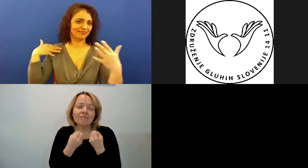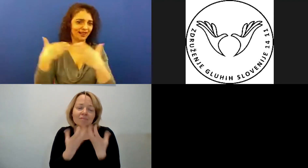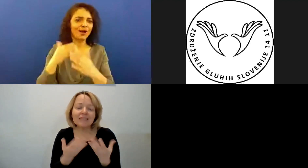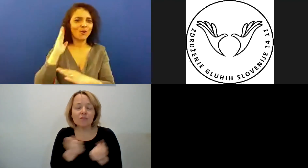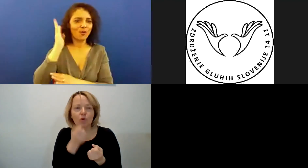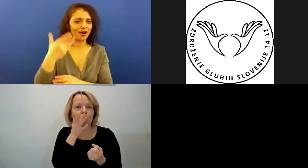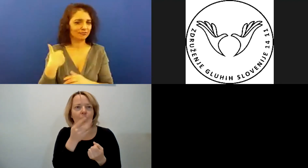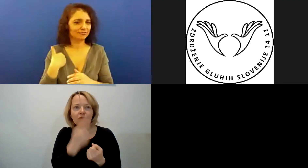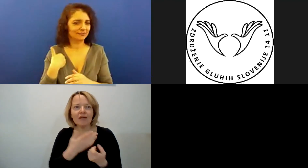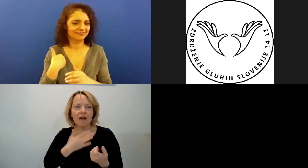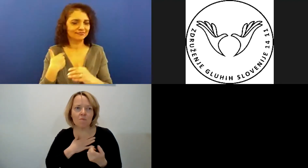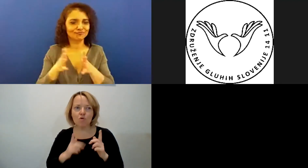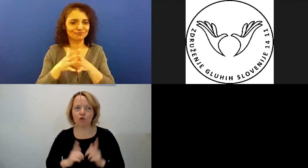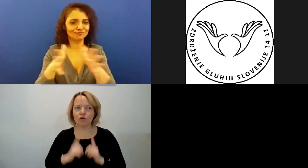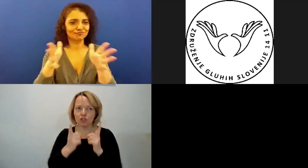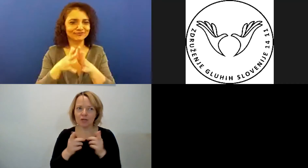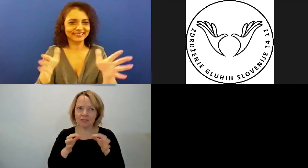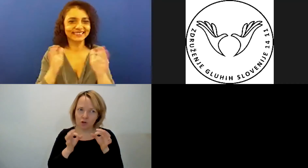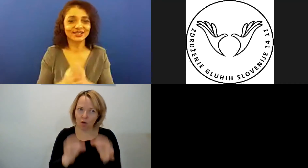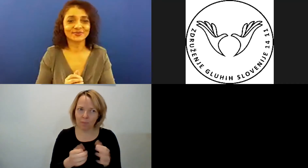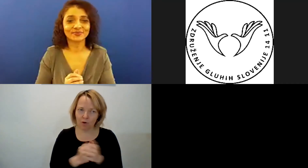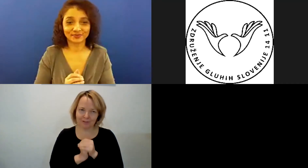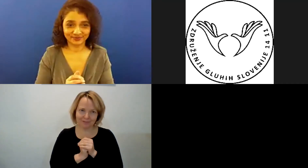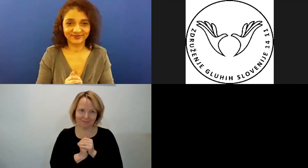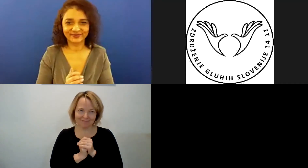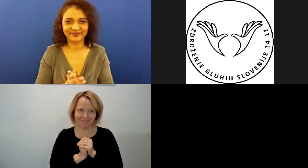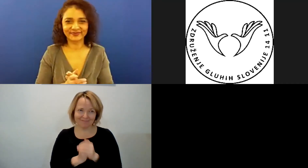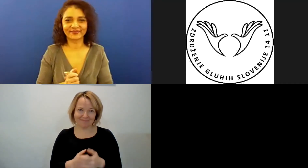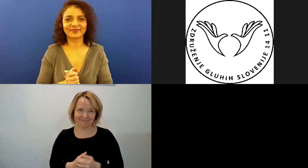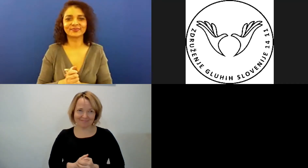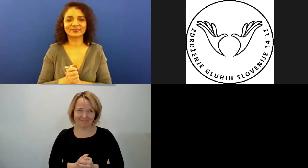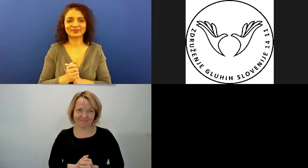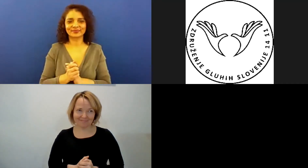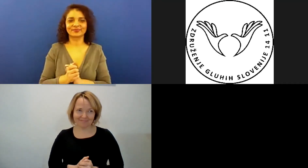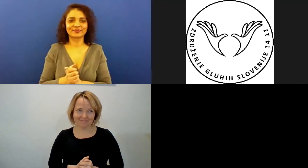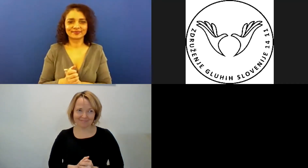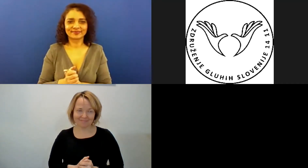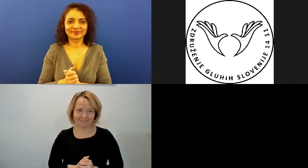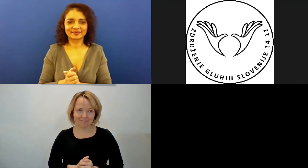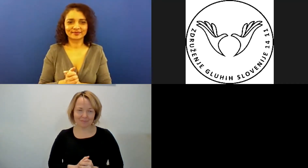I'm proud to be here and share you part of my life story.